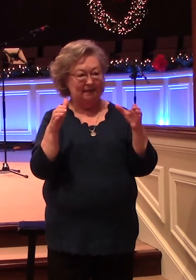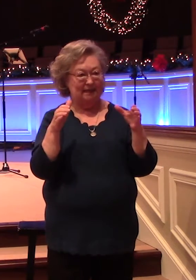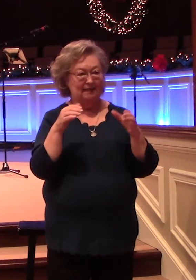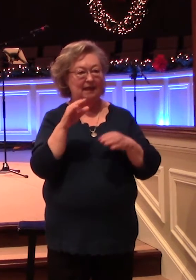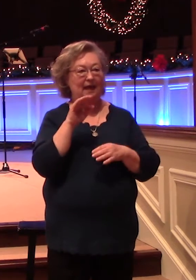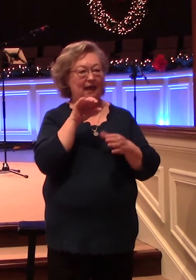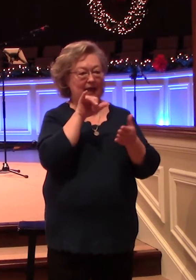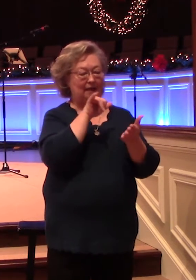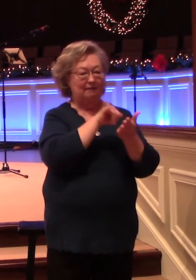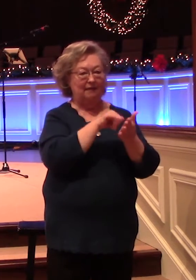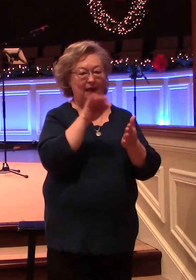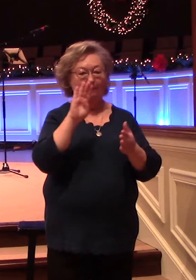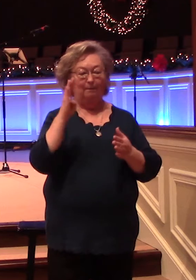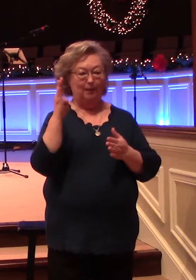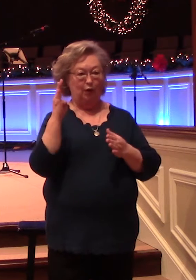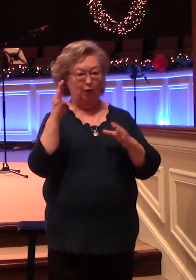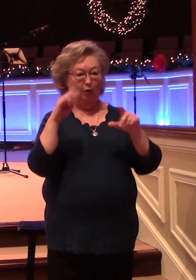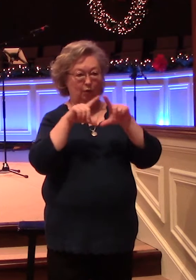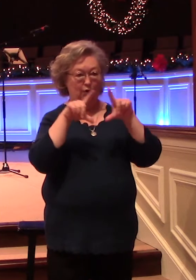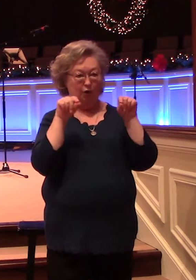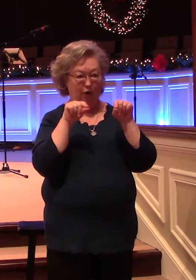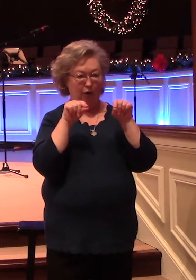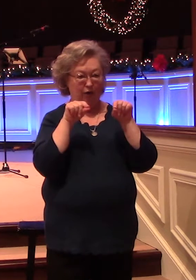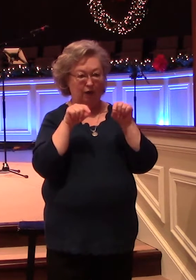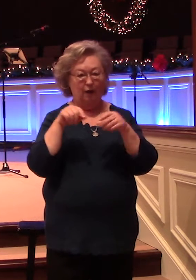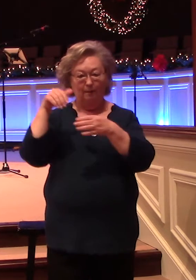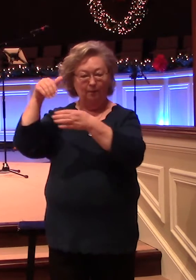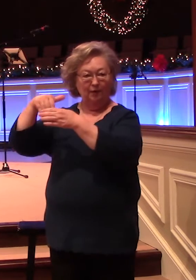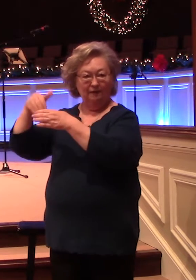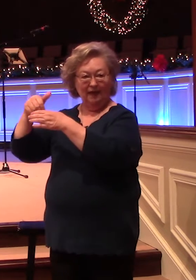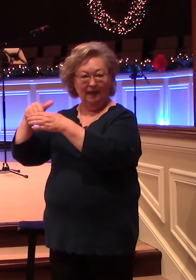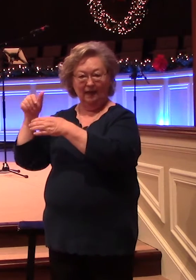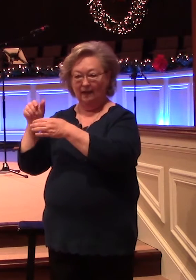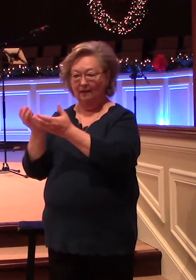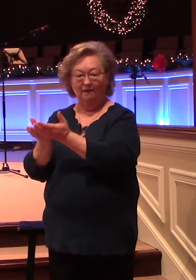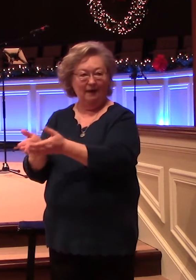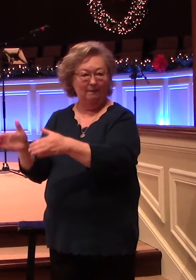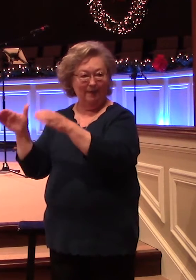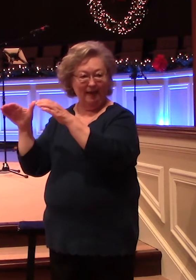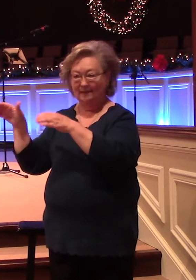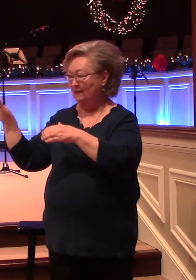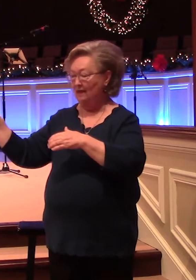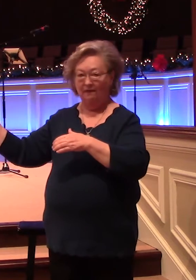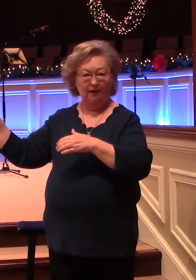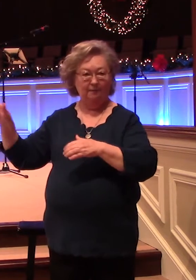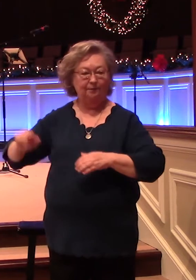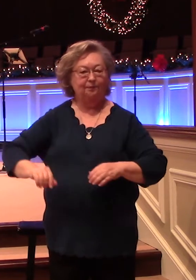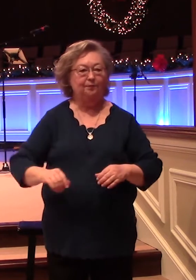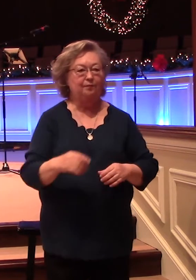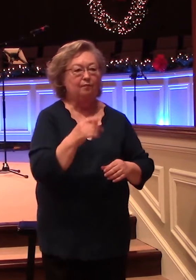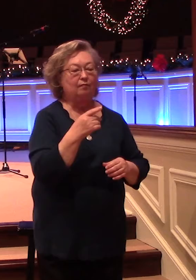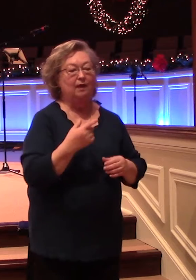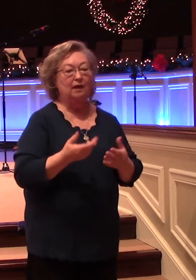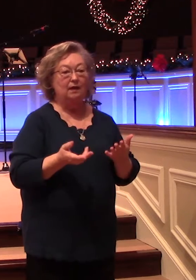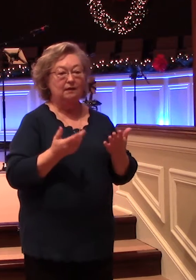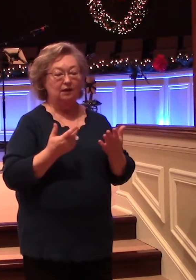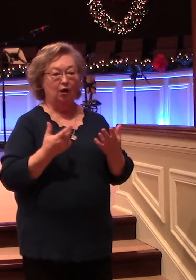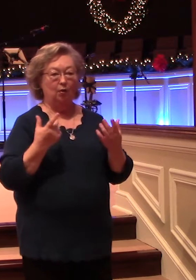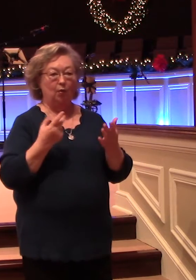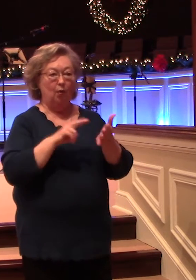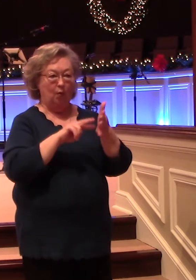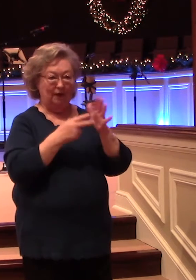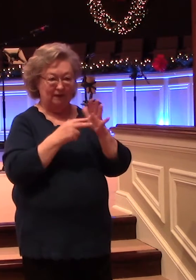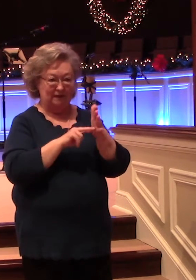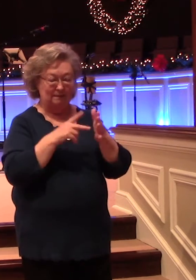next. But you can come and share that gift with us. And here's what you're doing, just so you're not confused. We're talking this morning about